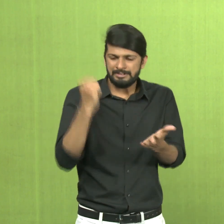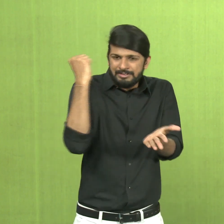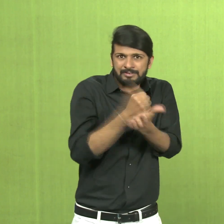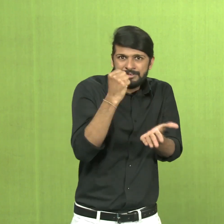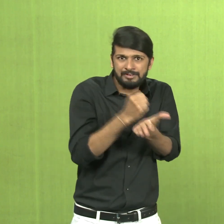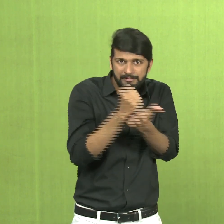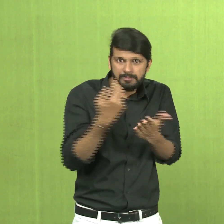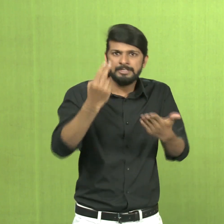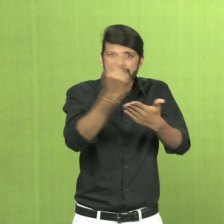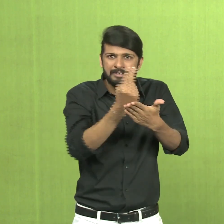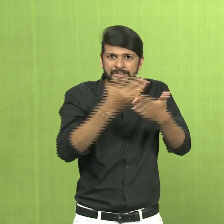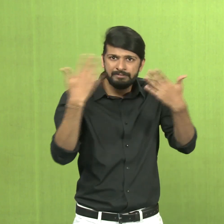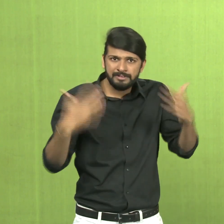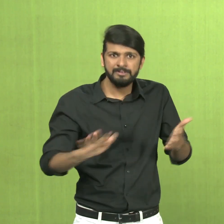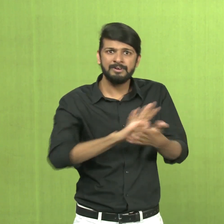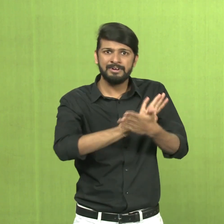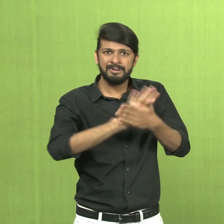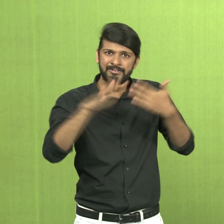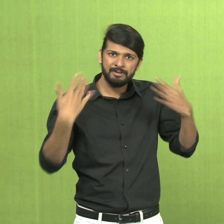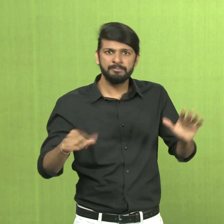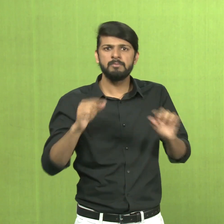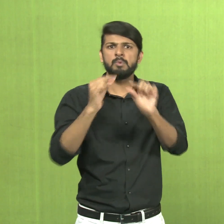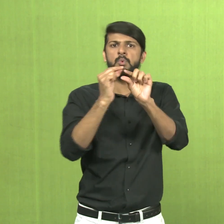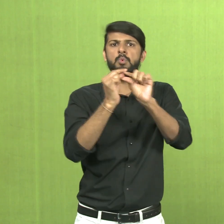or maybe making trees or whatever kind of figures you are making,